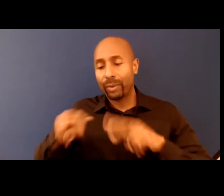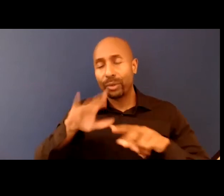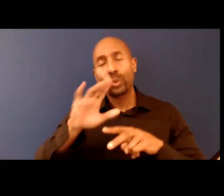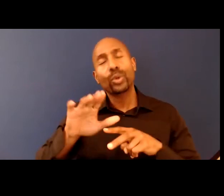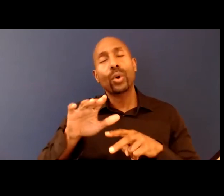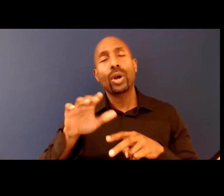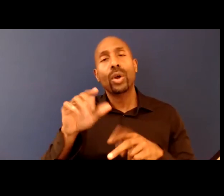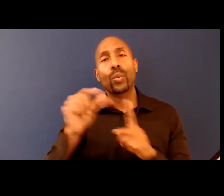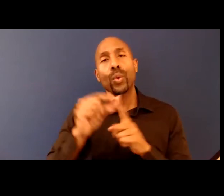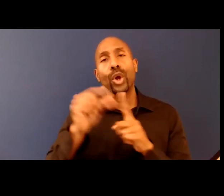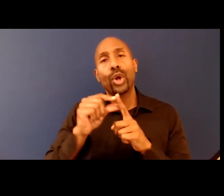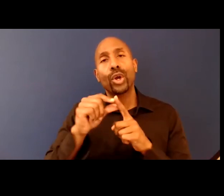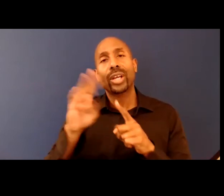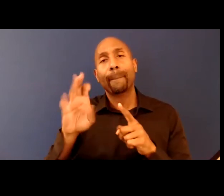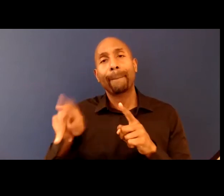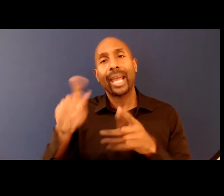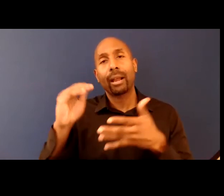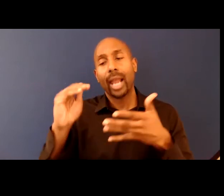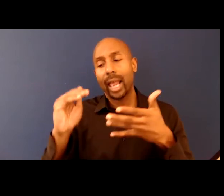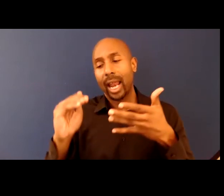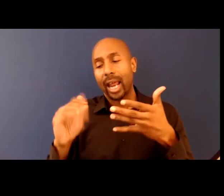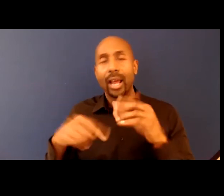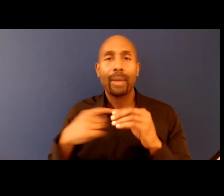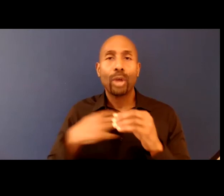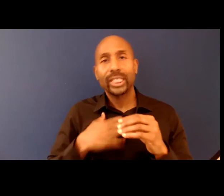down on the page, start somewhere and go.